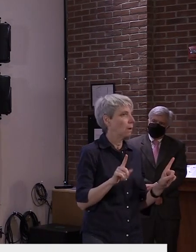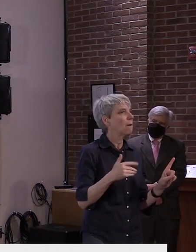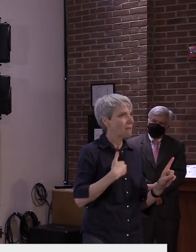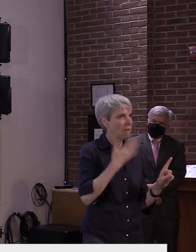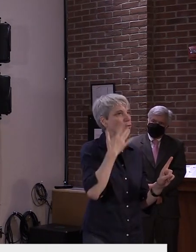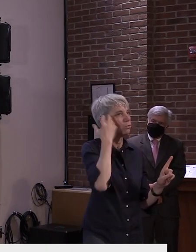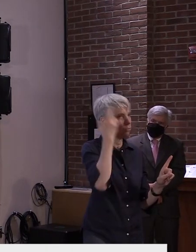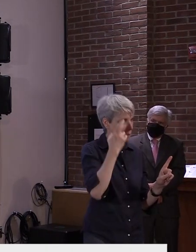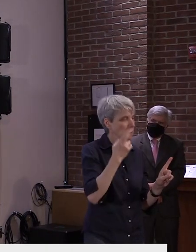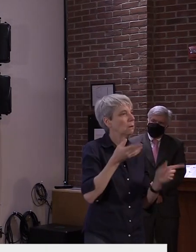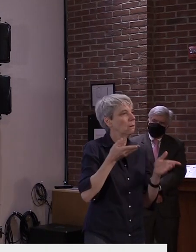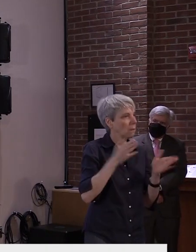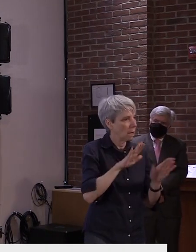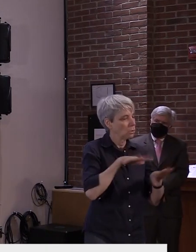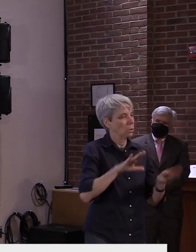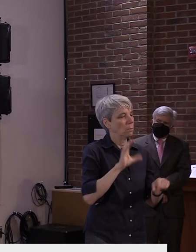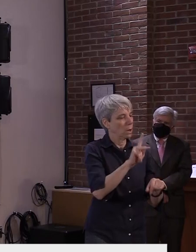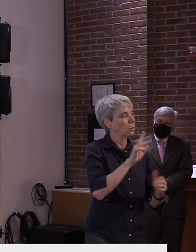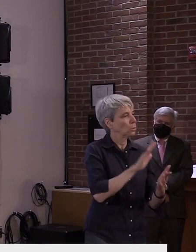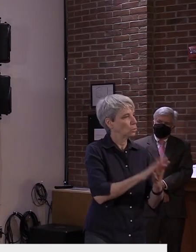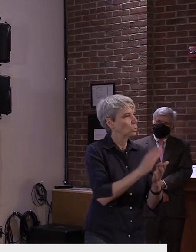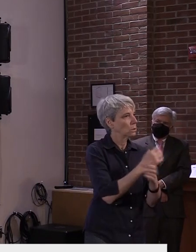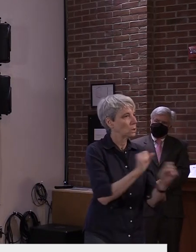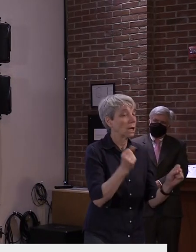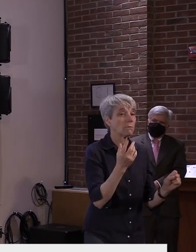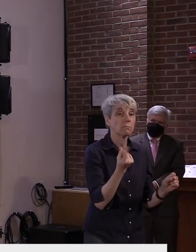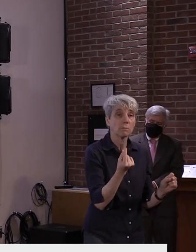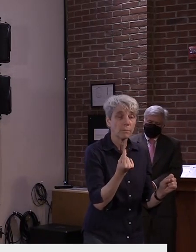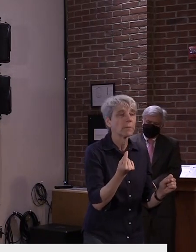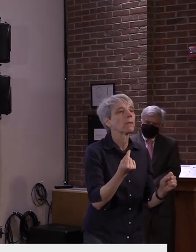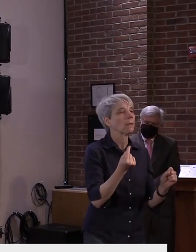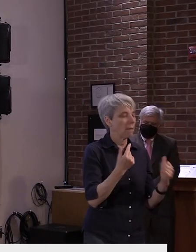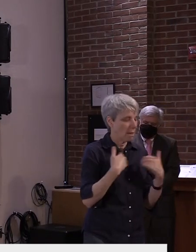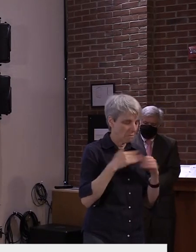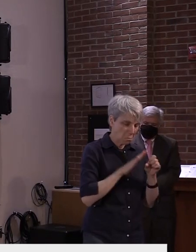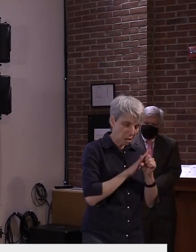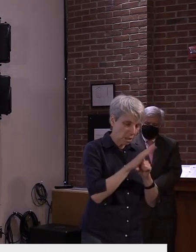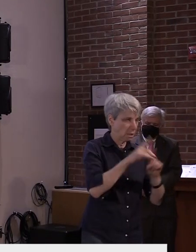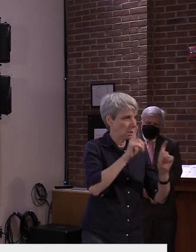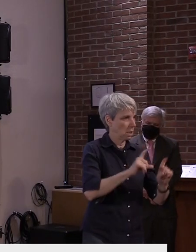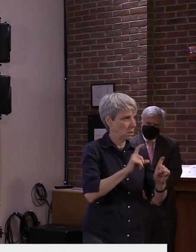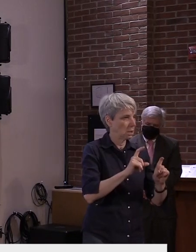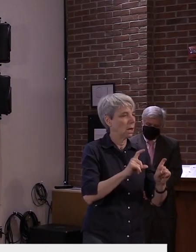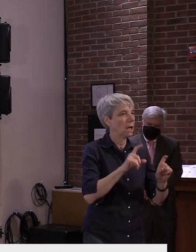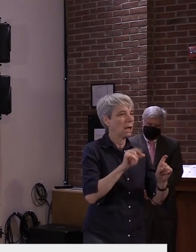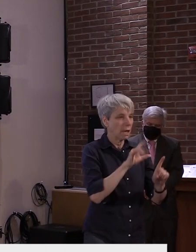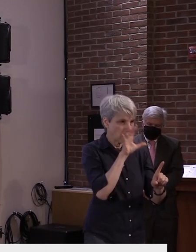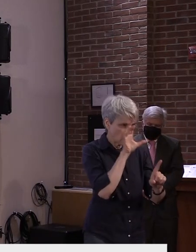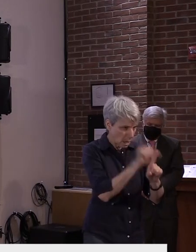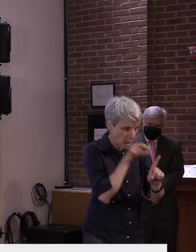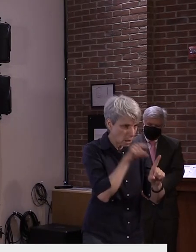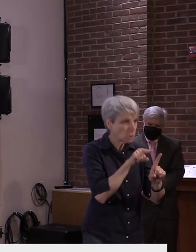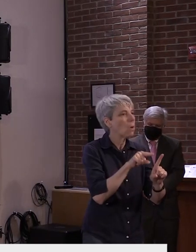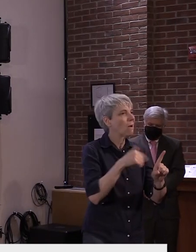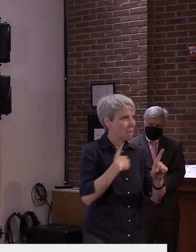and our testing and contact tracing capability make the timing right here.